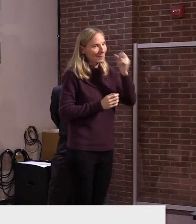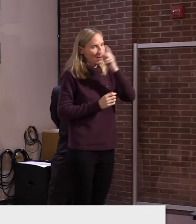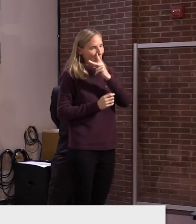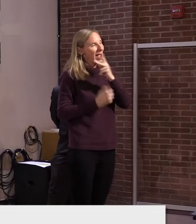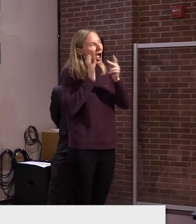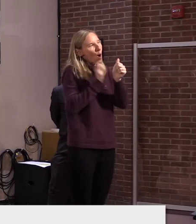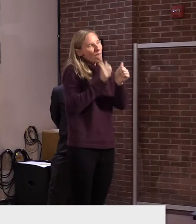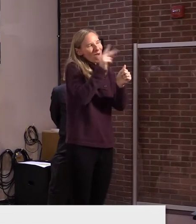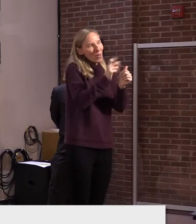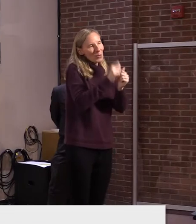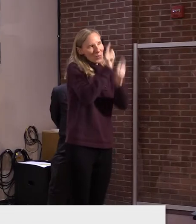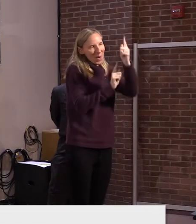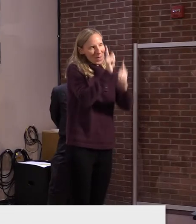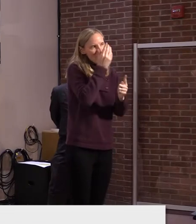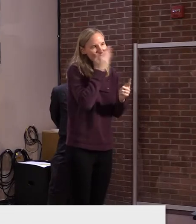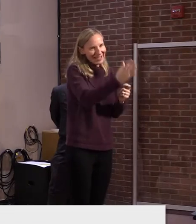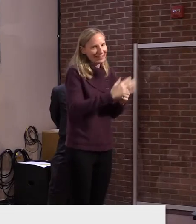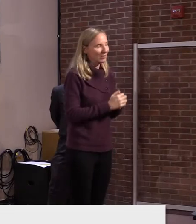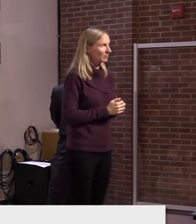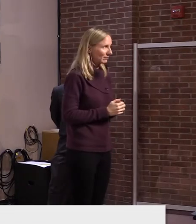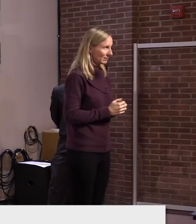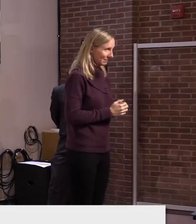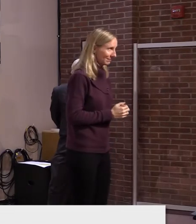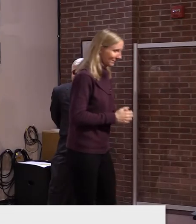Okay, I will follow up with you. Thank you.